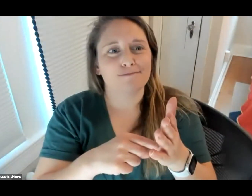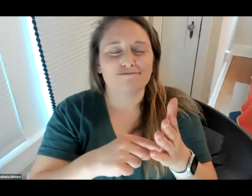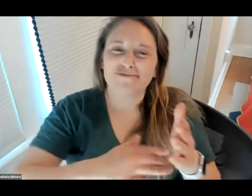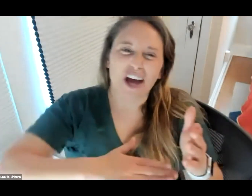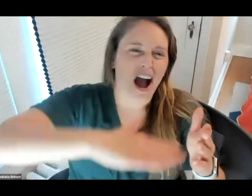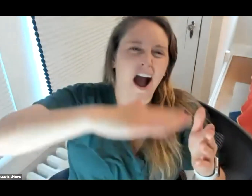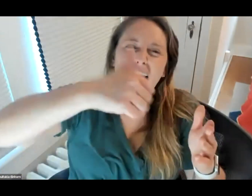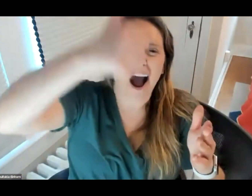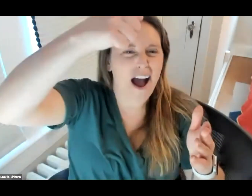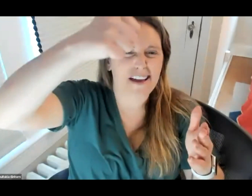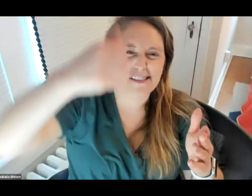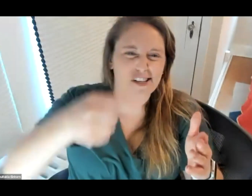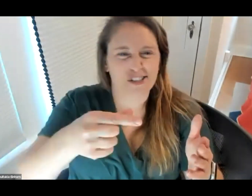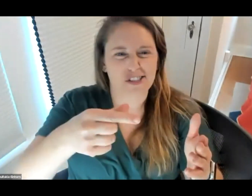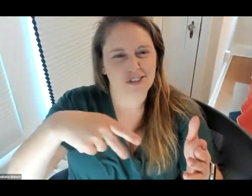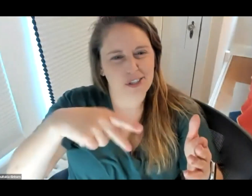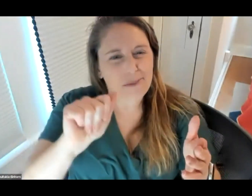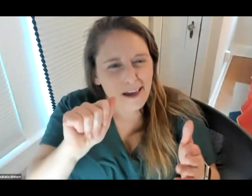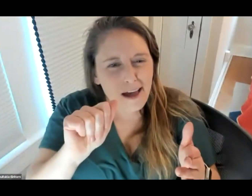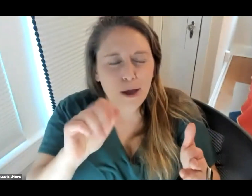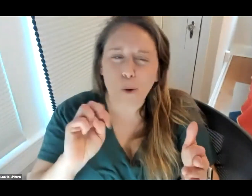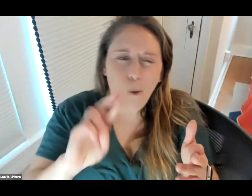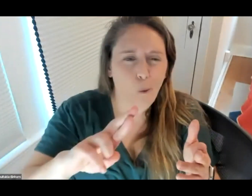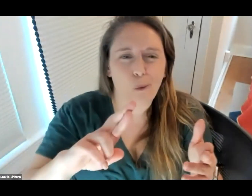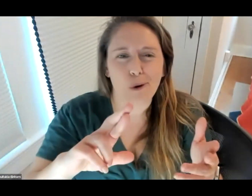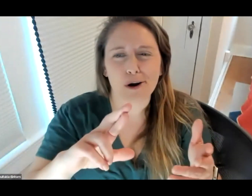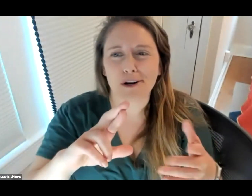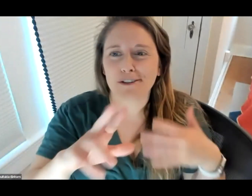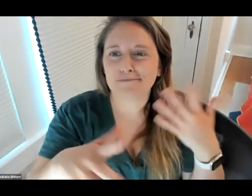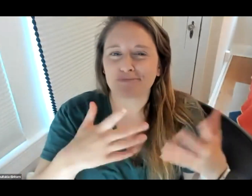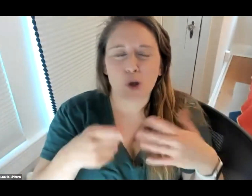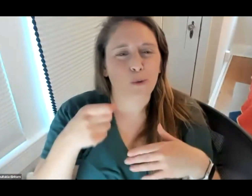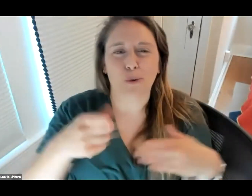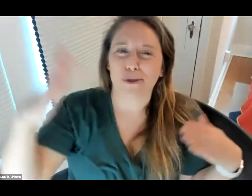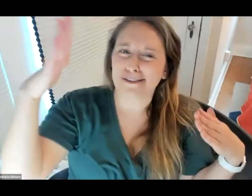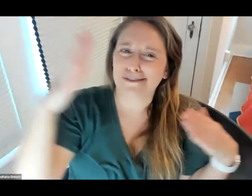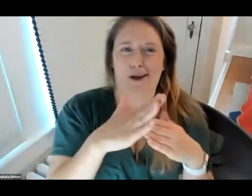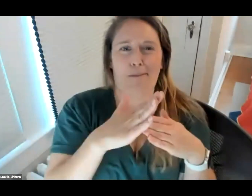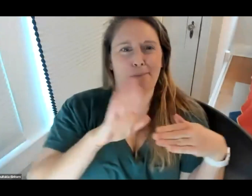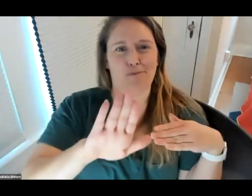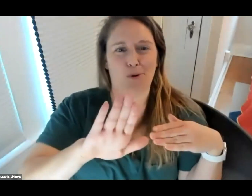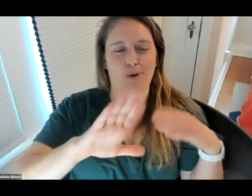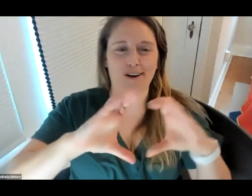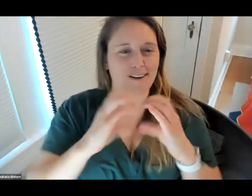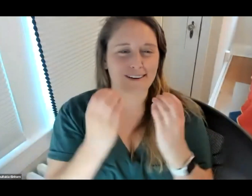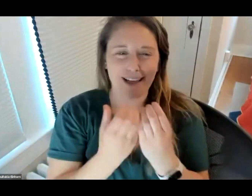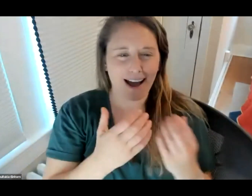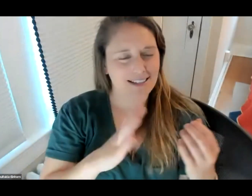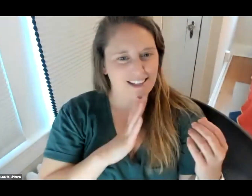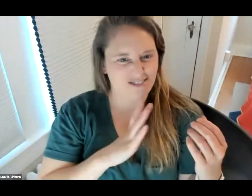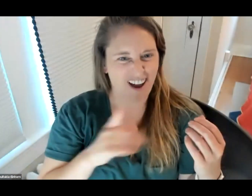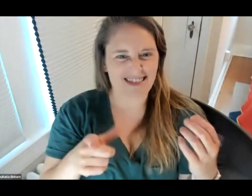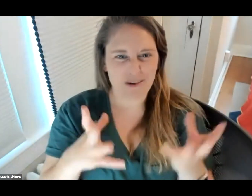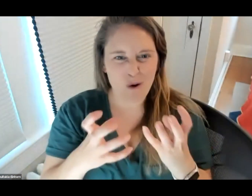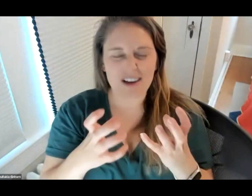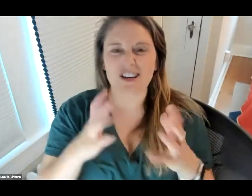And you don't actually need to show that you have the highest GPA or that